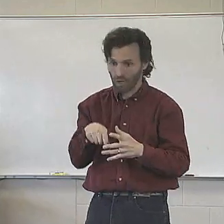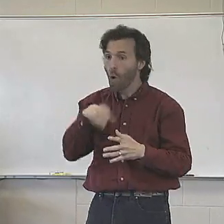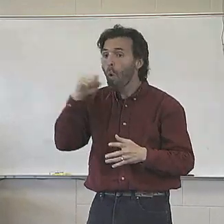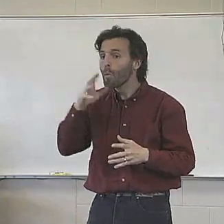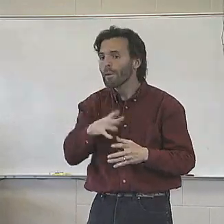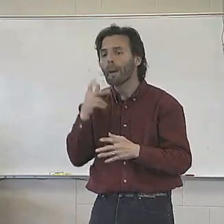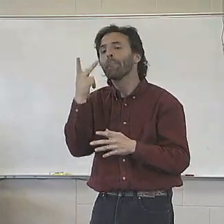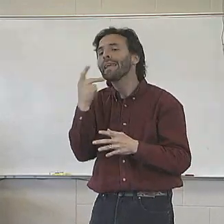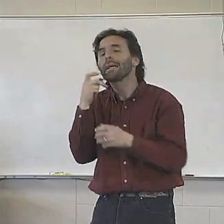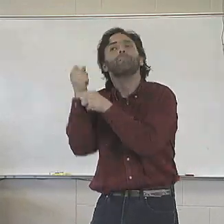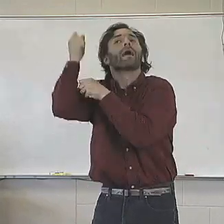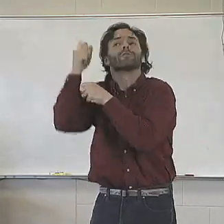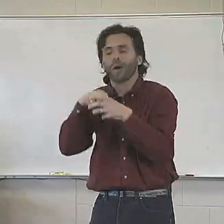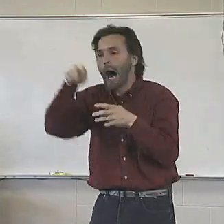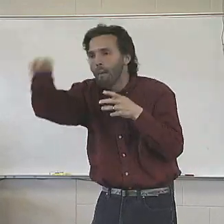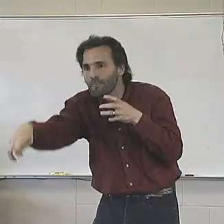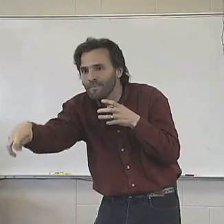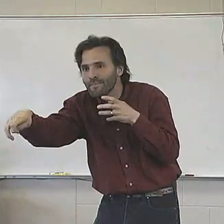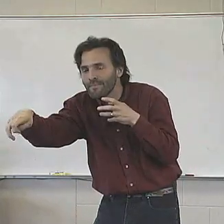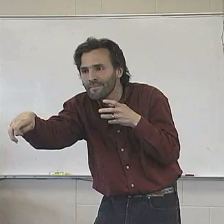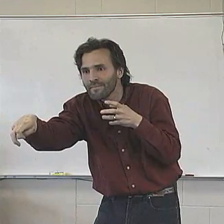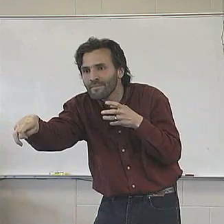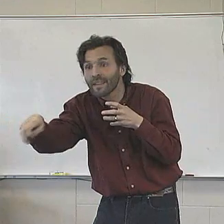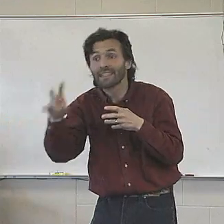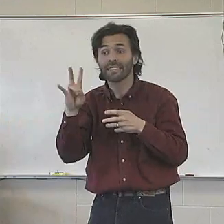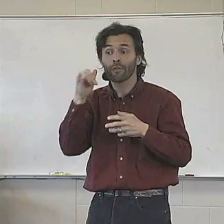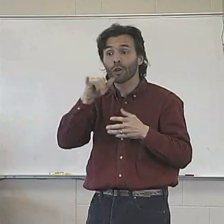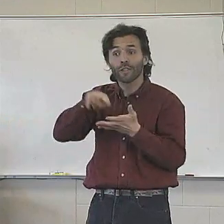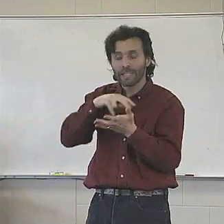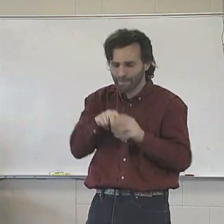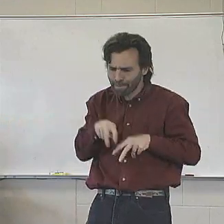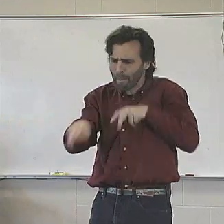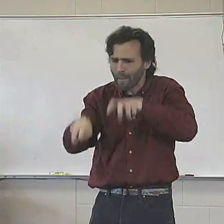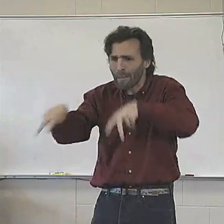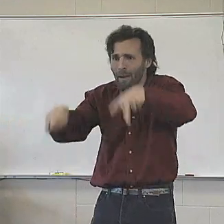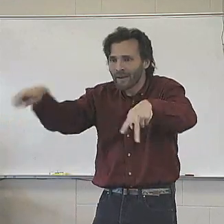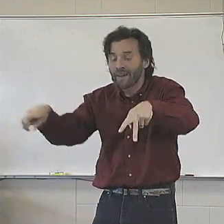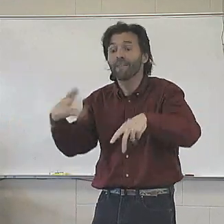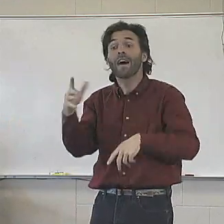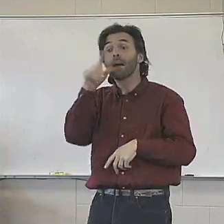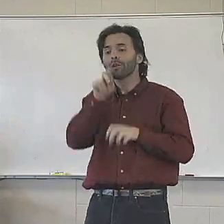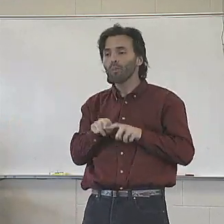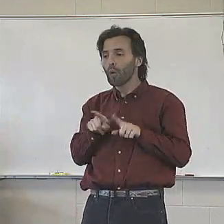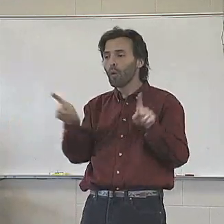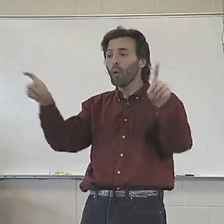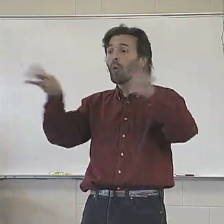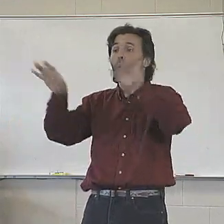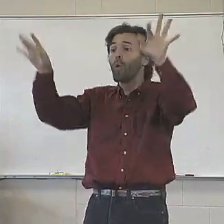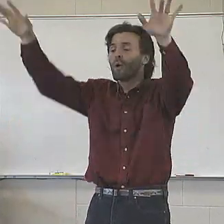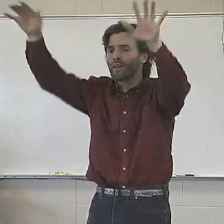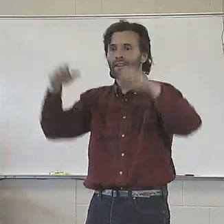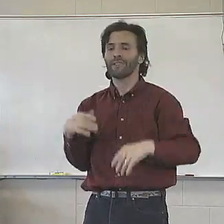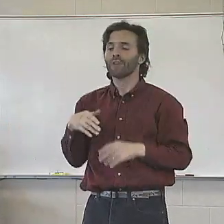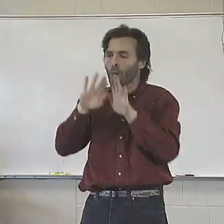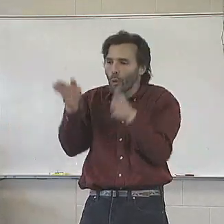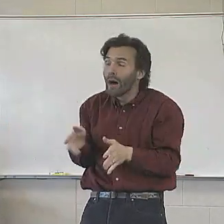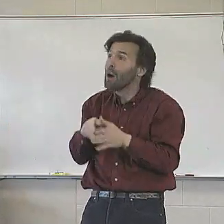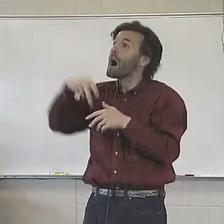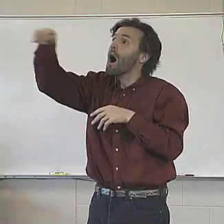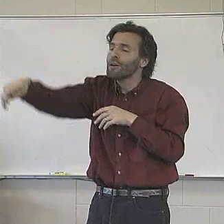pink parasol, 7 girls dancing, 5 birds in the flock, ska Hottentot, Skalinkin lot, and the woman jumped up and grabbed her hot